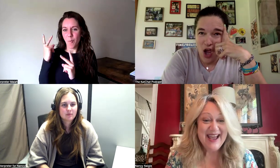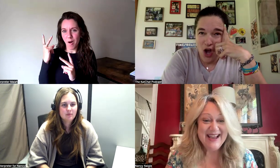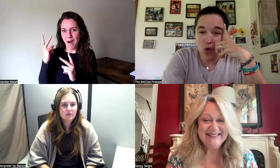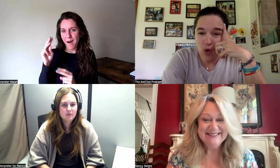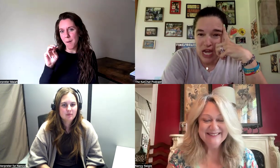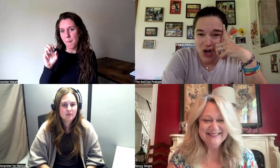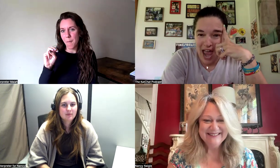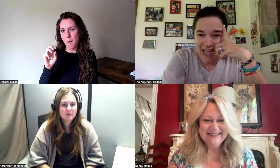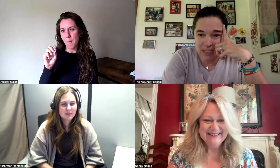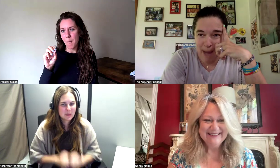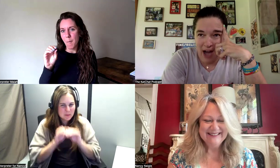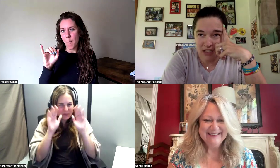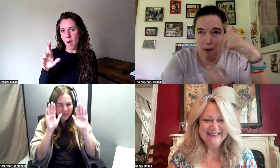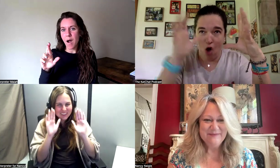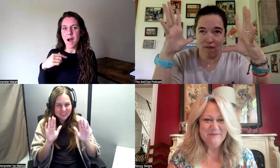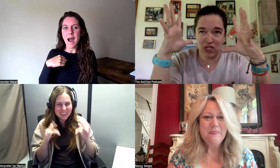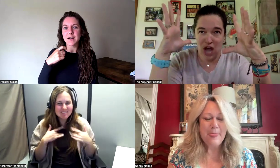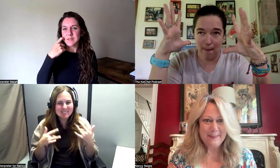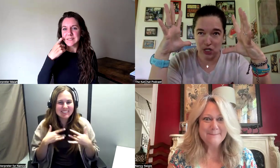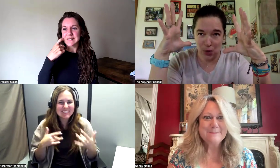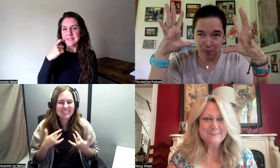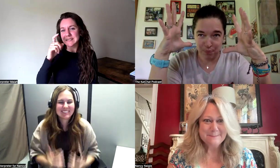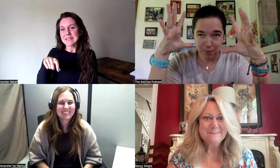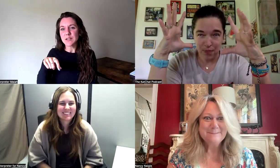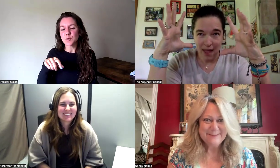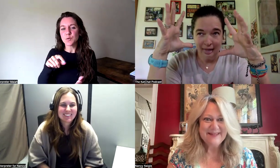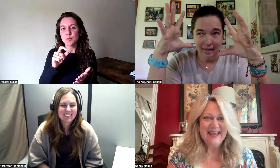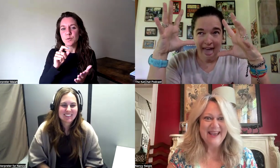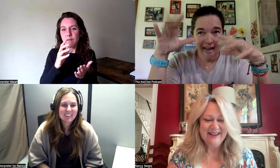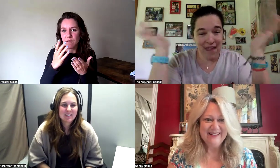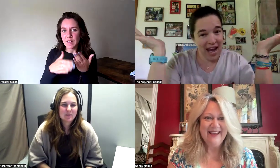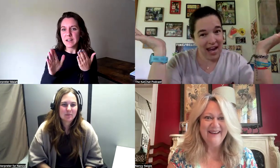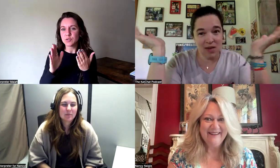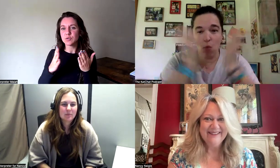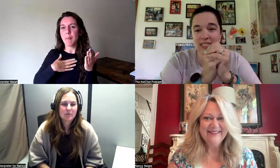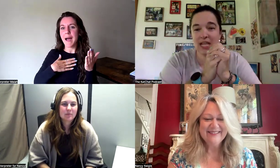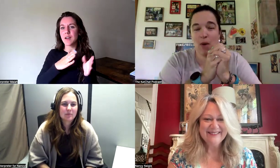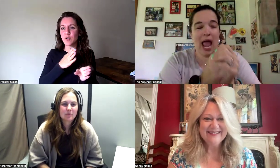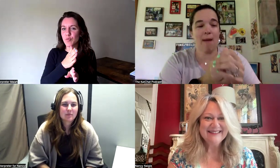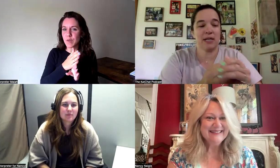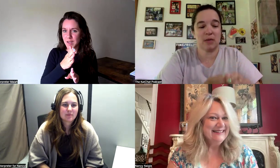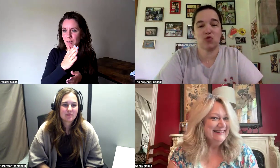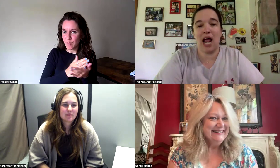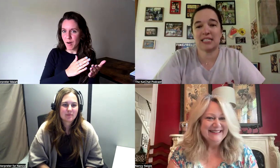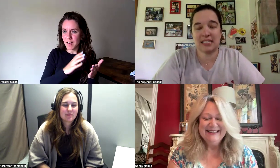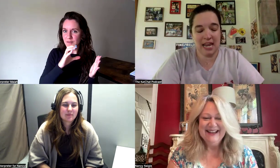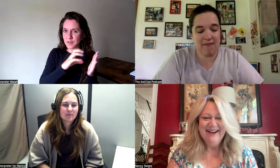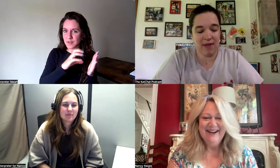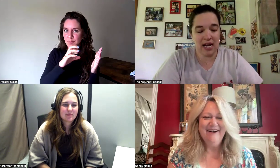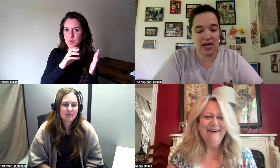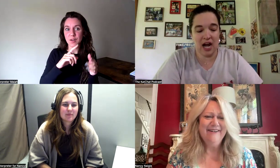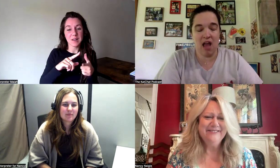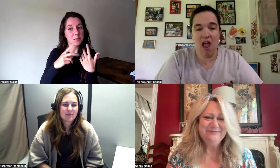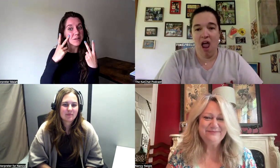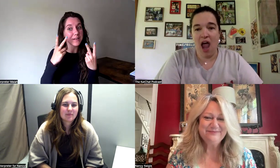my career aspect part of the chapter. yeah, And yeah. then we'll see what happens. I'm trying to see